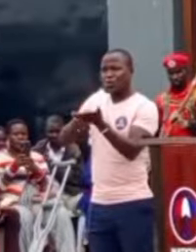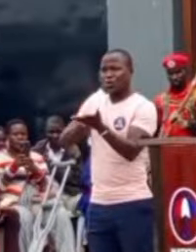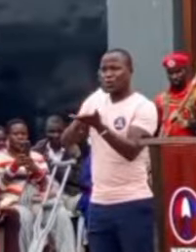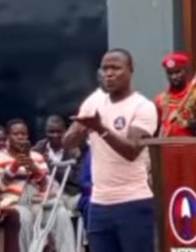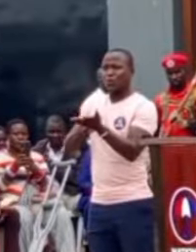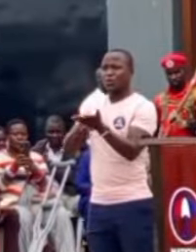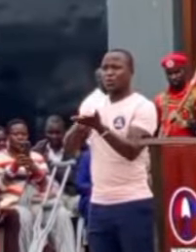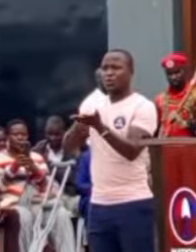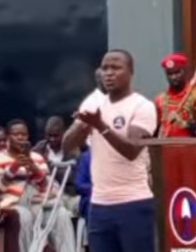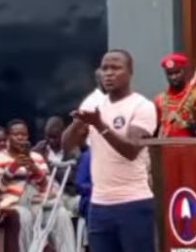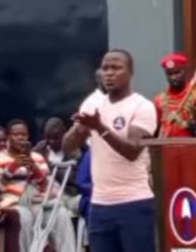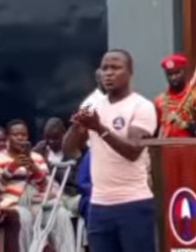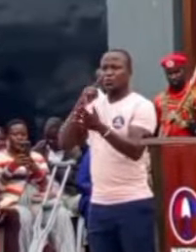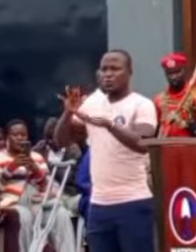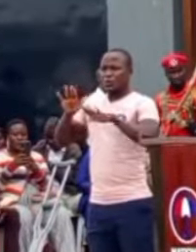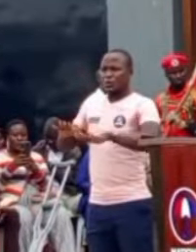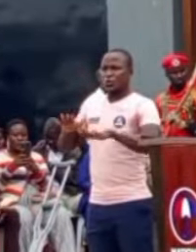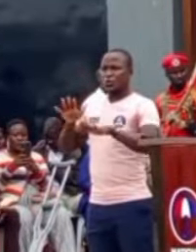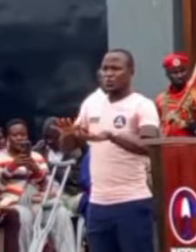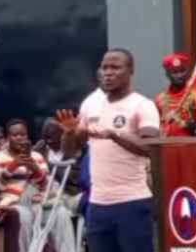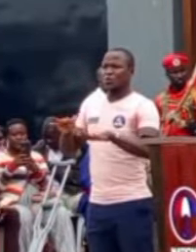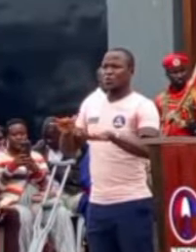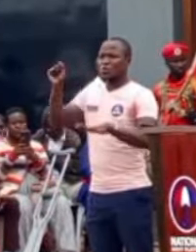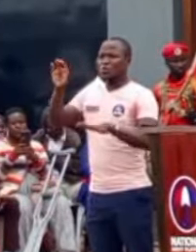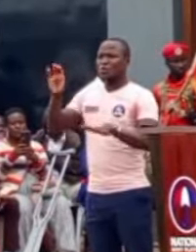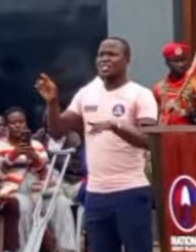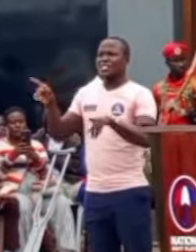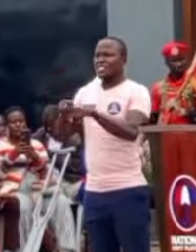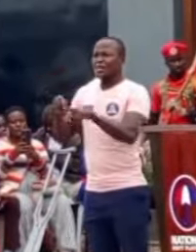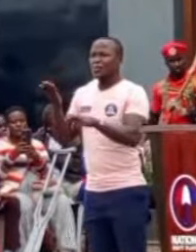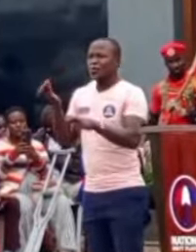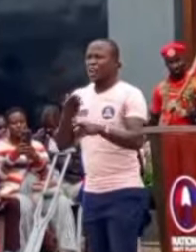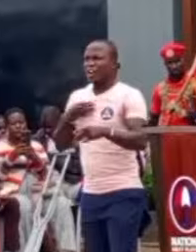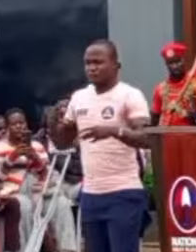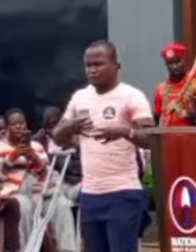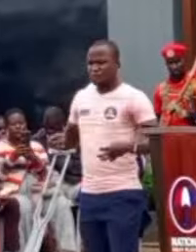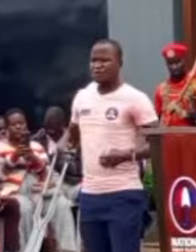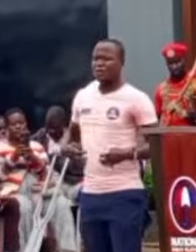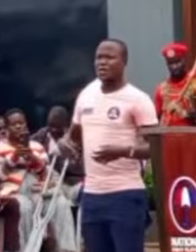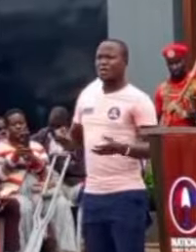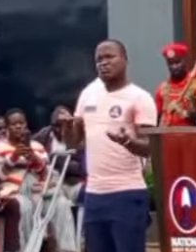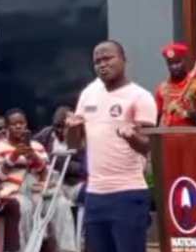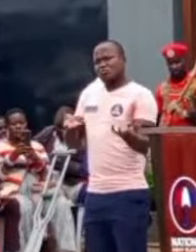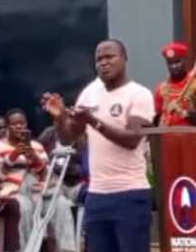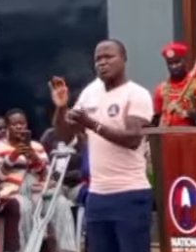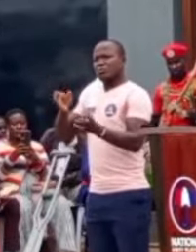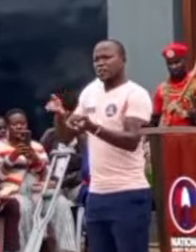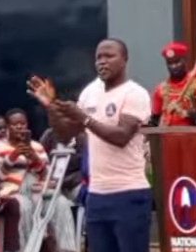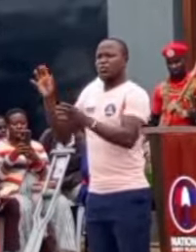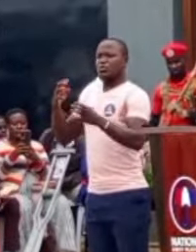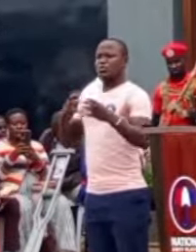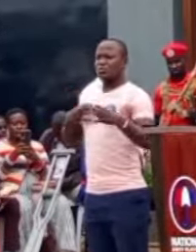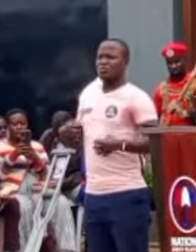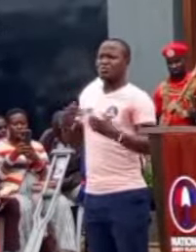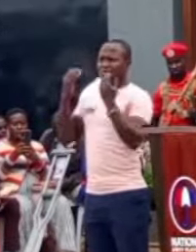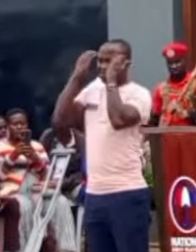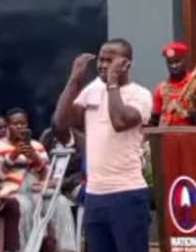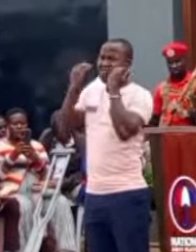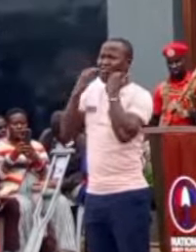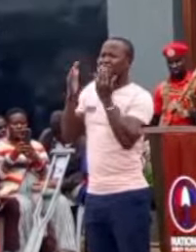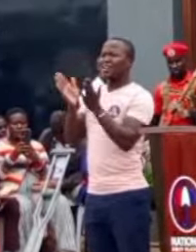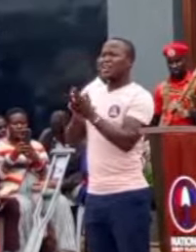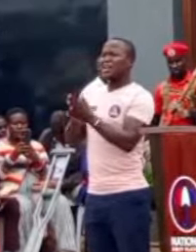used as a tool to settle scores. Even when you have a land wrangle with somebody, they'll set you up in the GCM